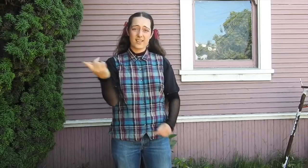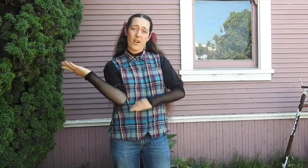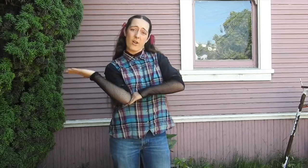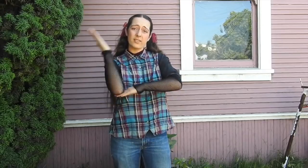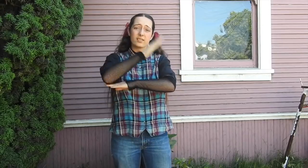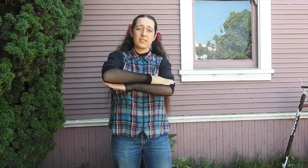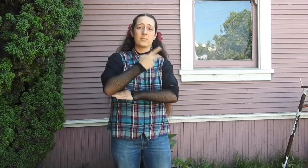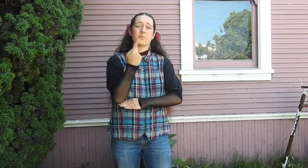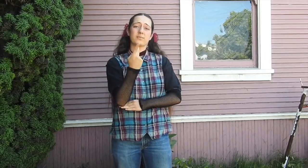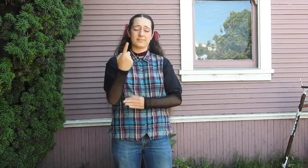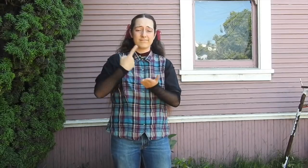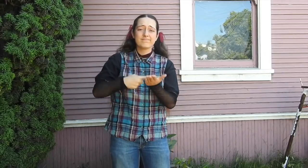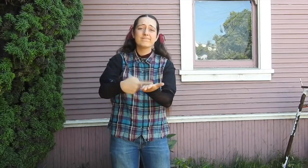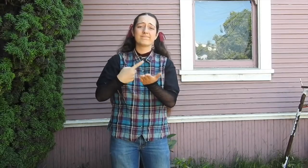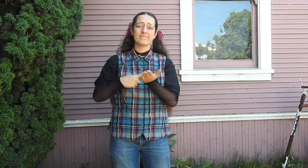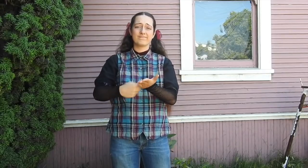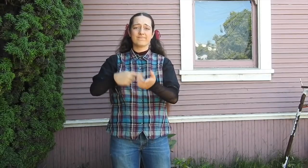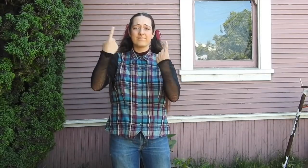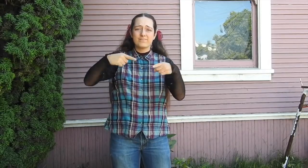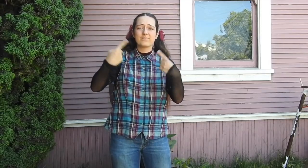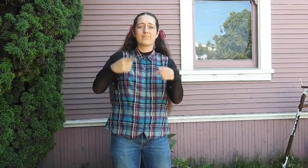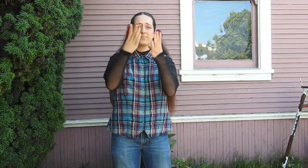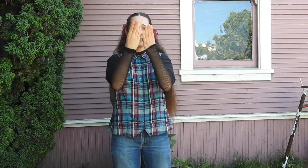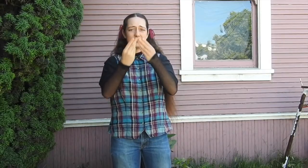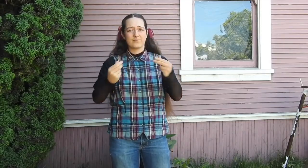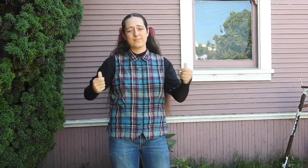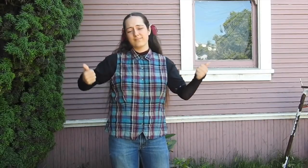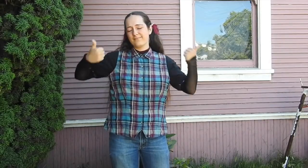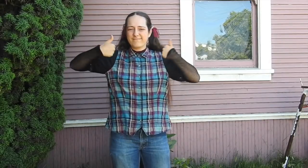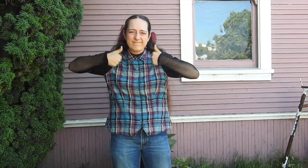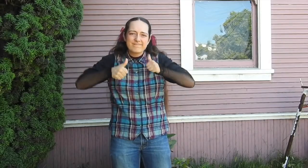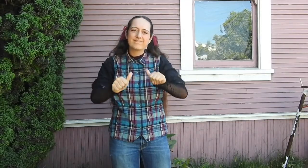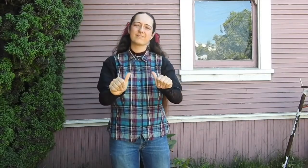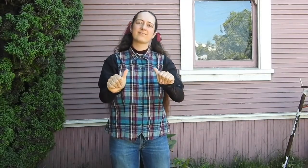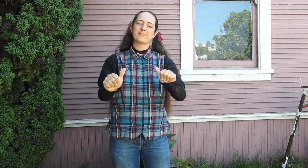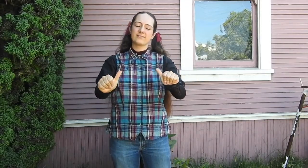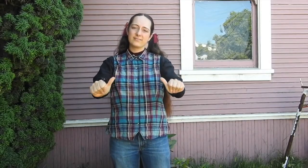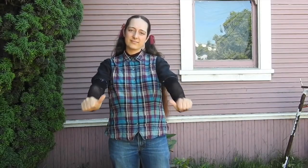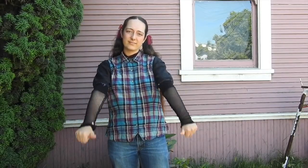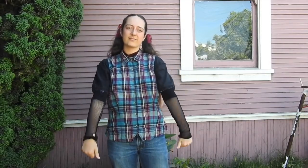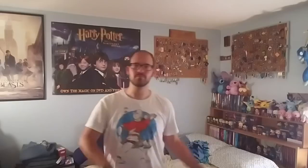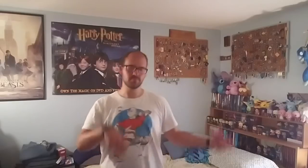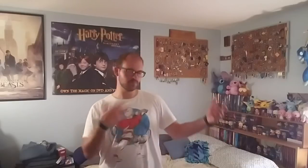Ooh. We spent the daylight trying to make things right between us.